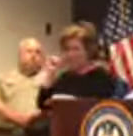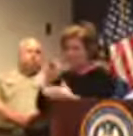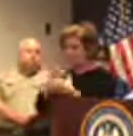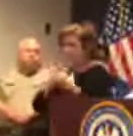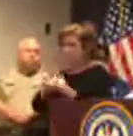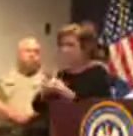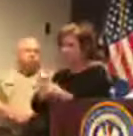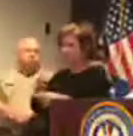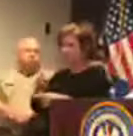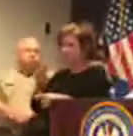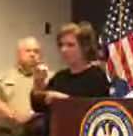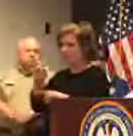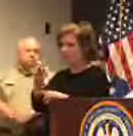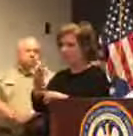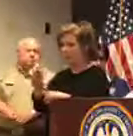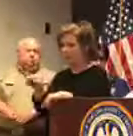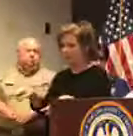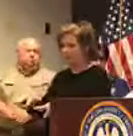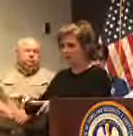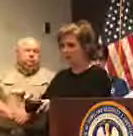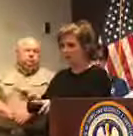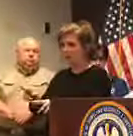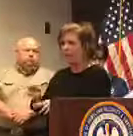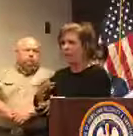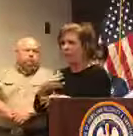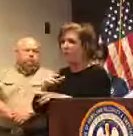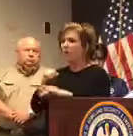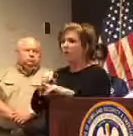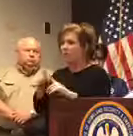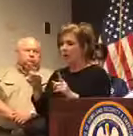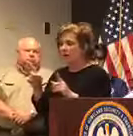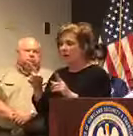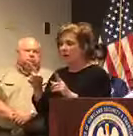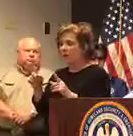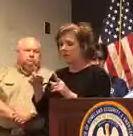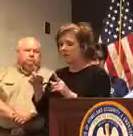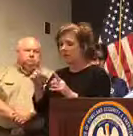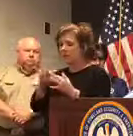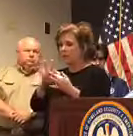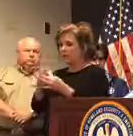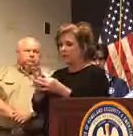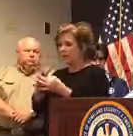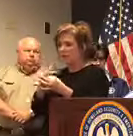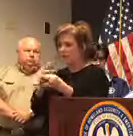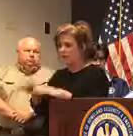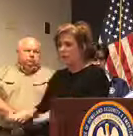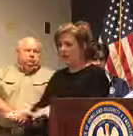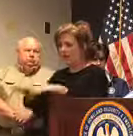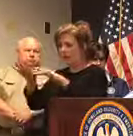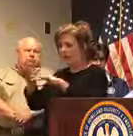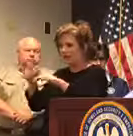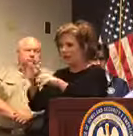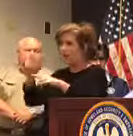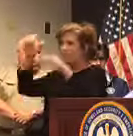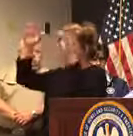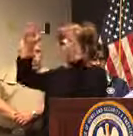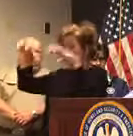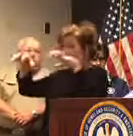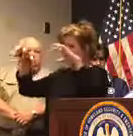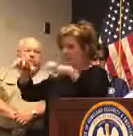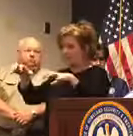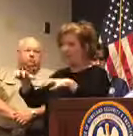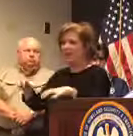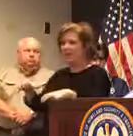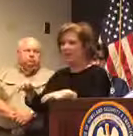respect to the Mississippi River, at least. But with respect to flooding that's going to be caused by rainfall, it